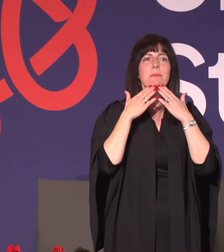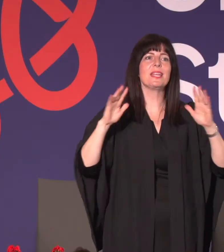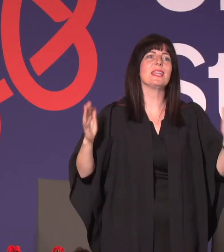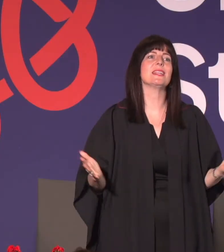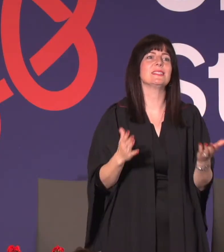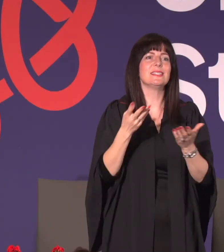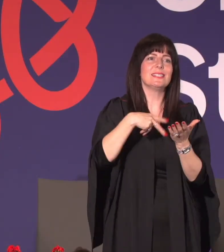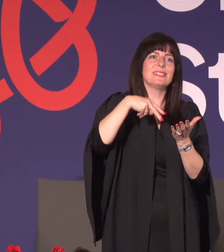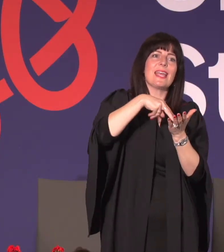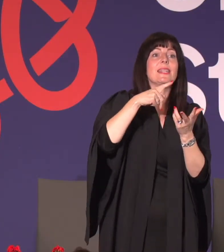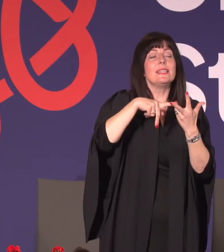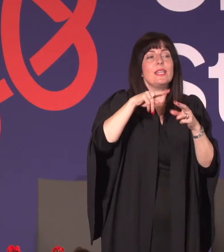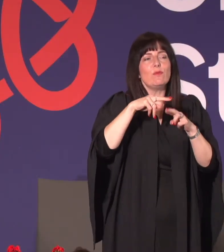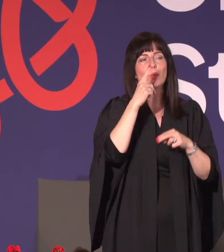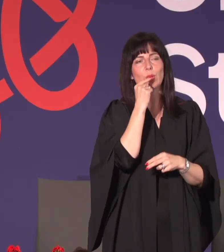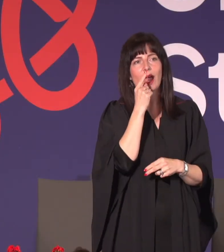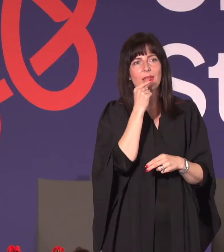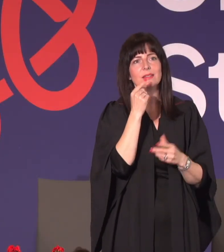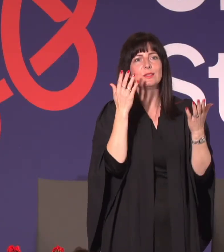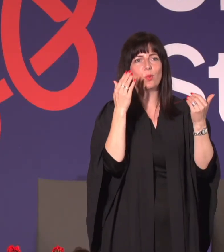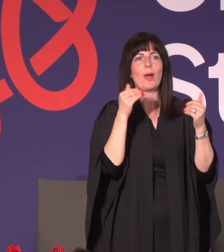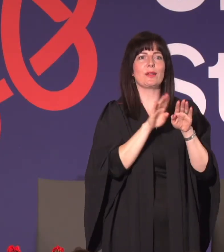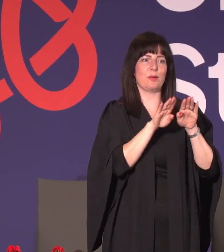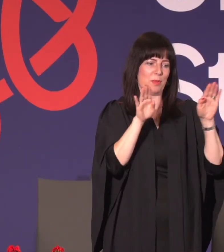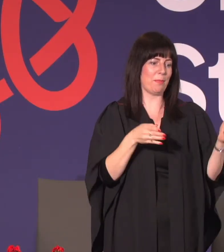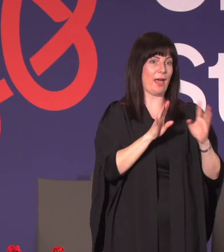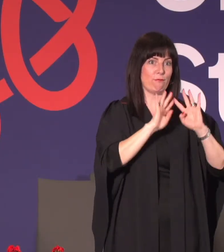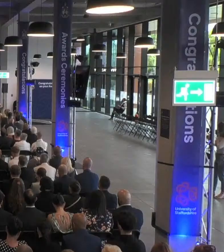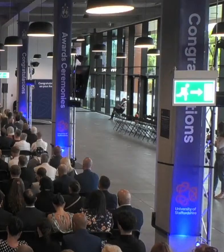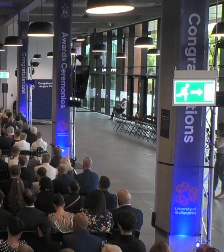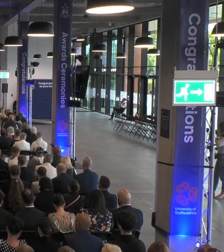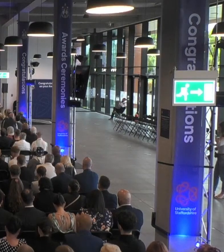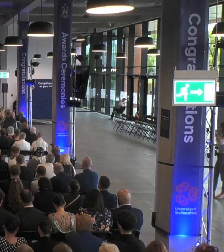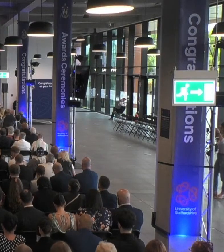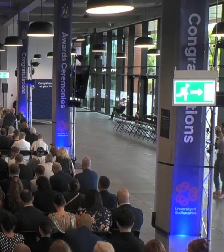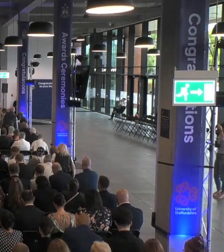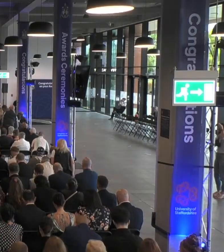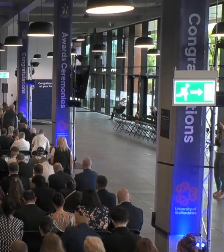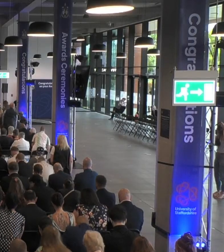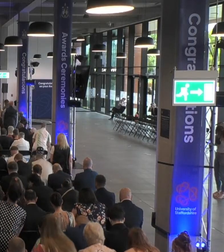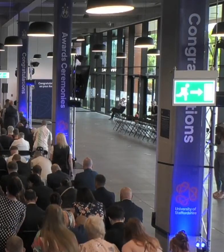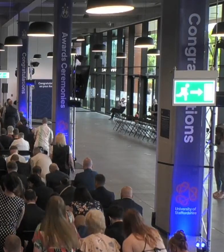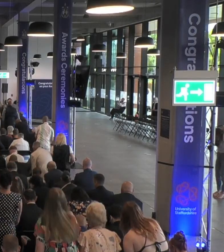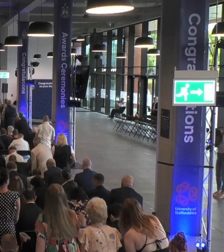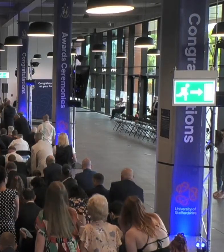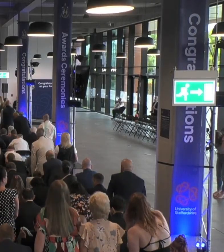stand if you are able as we welcome our platform party.